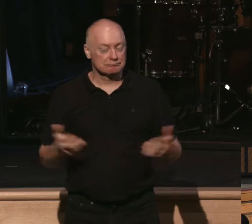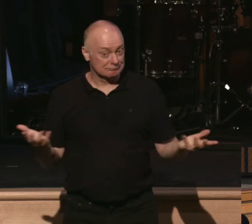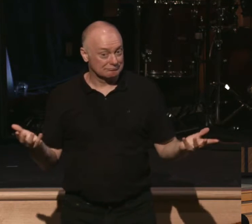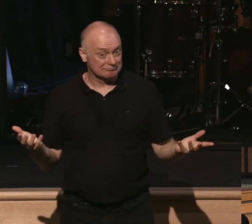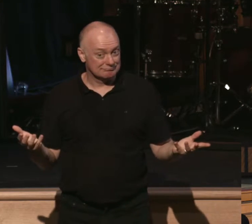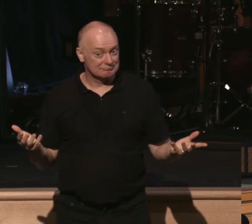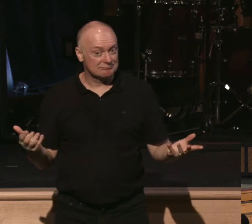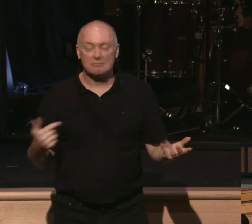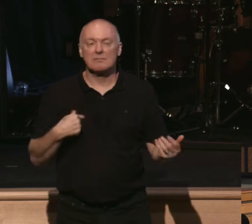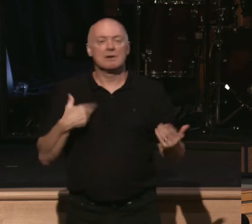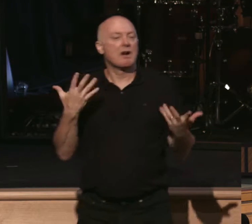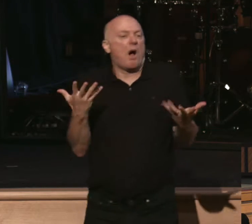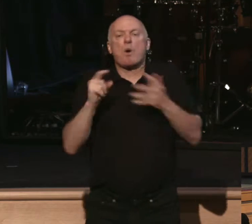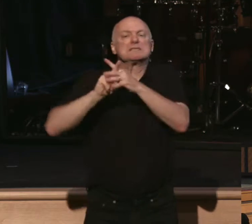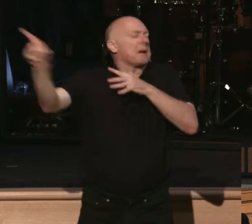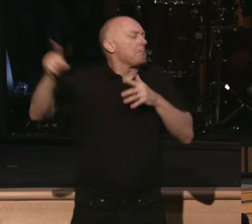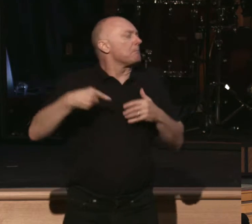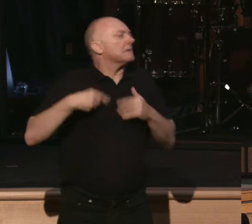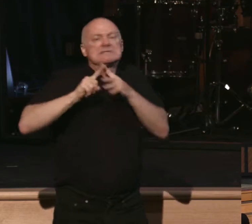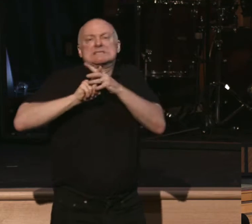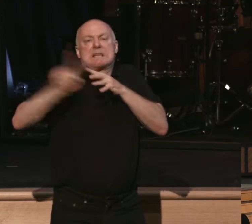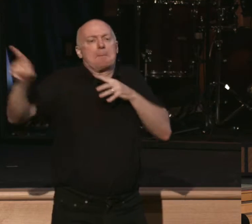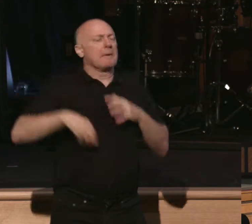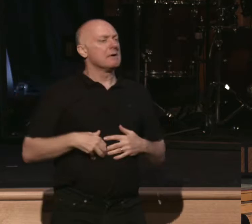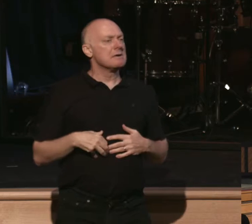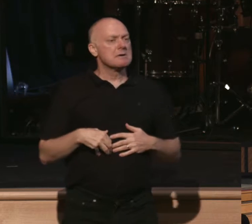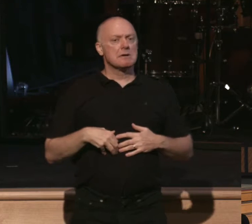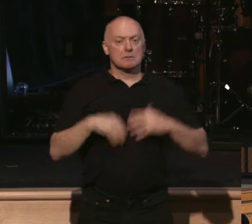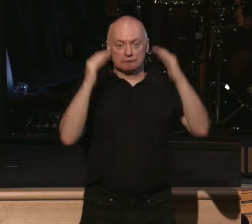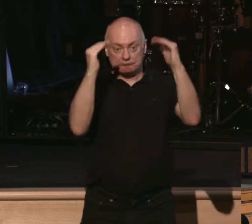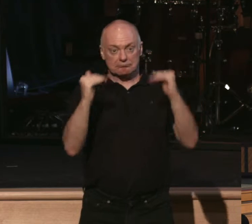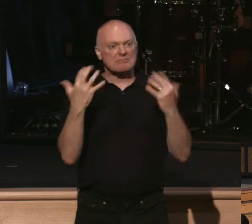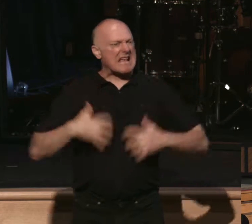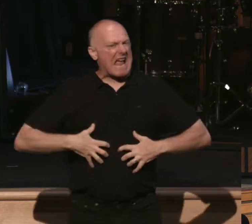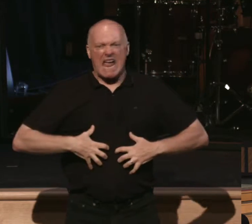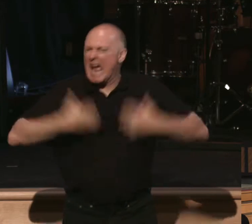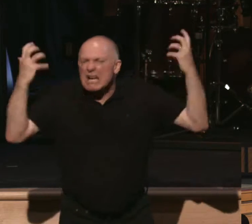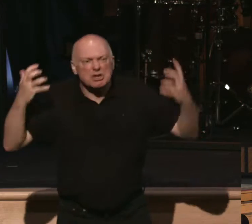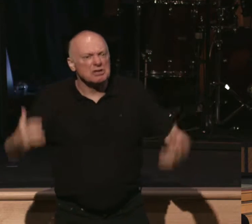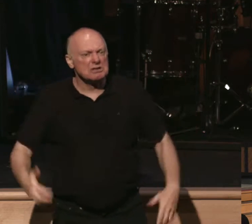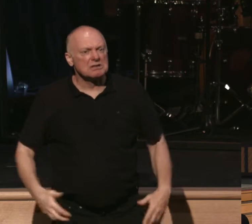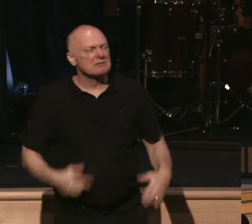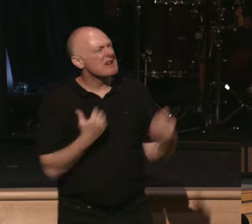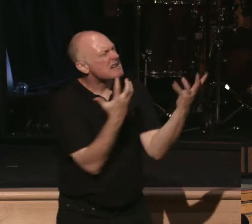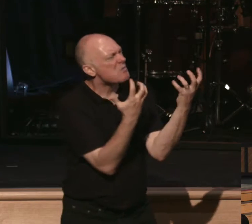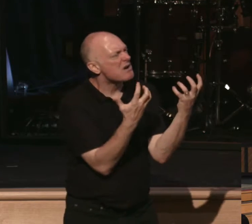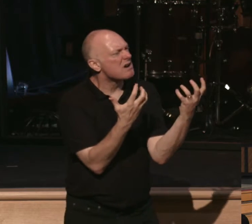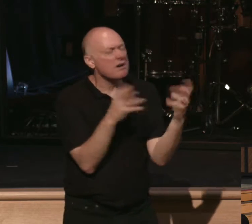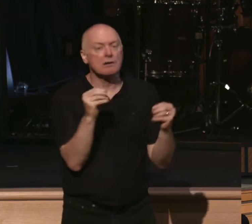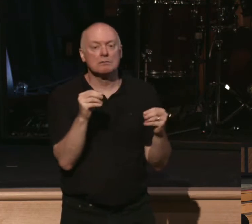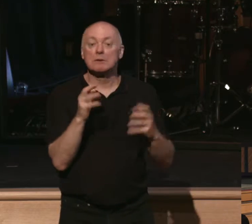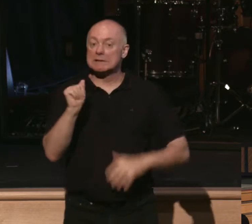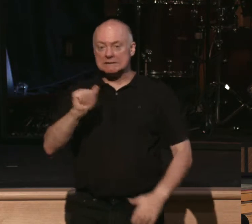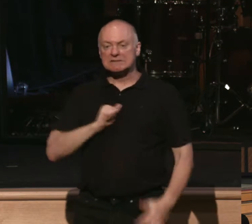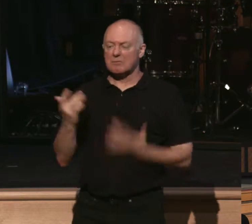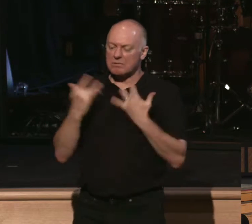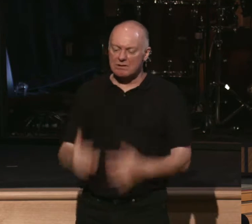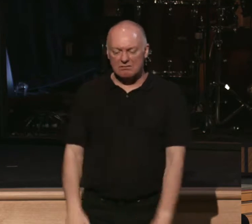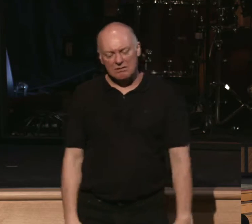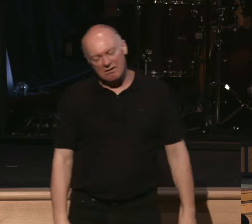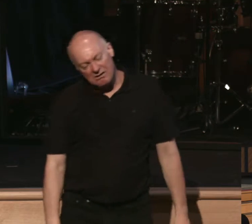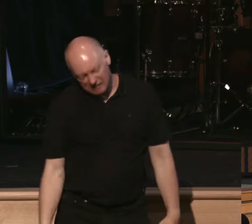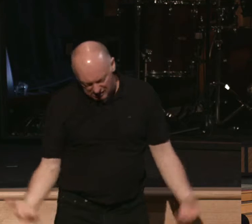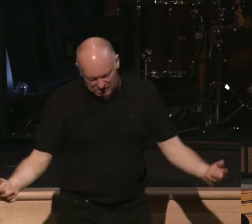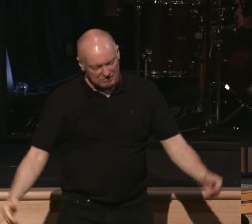I just want out of here. Escape. Anger. self-pity, feel sorry